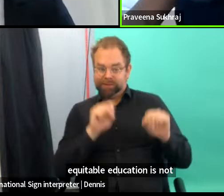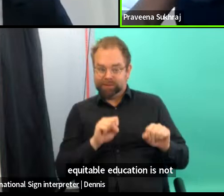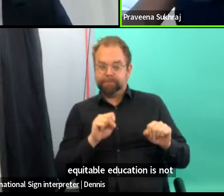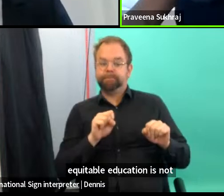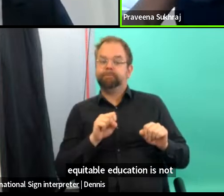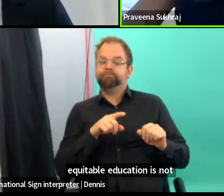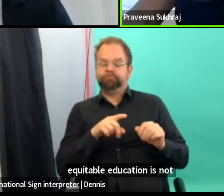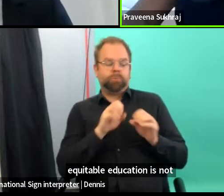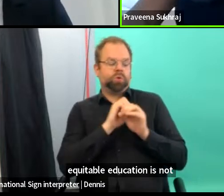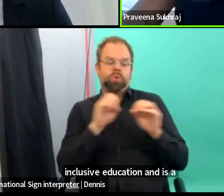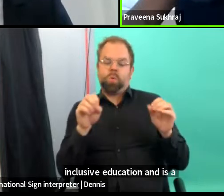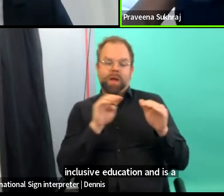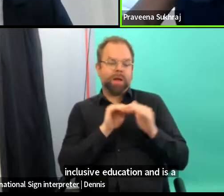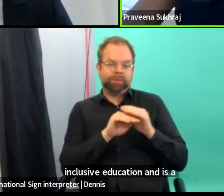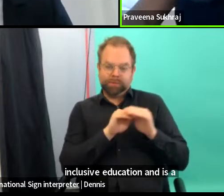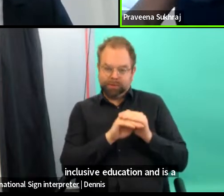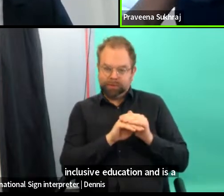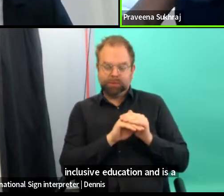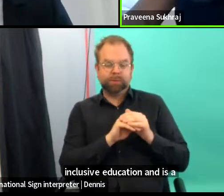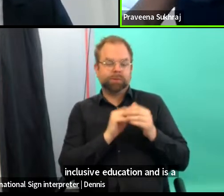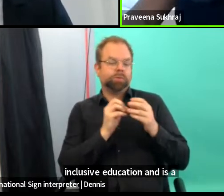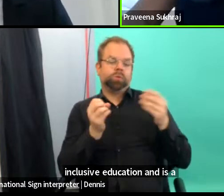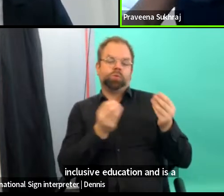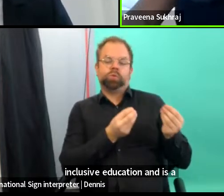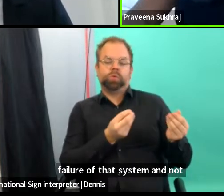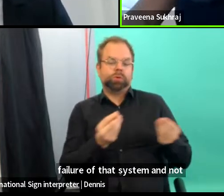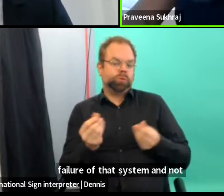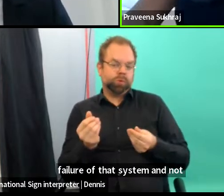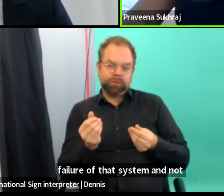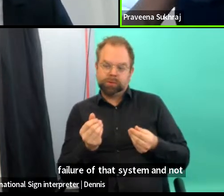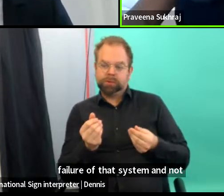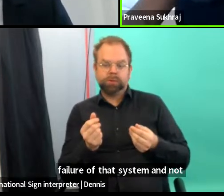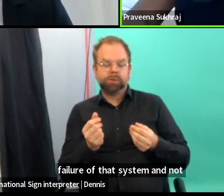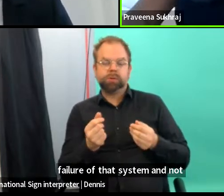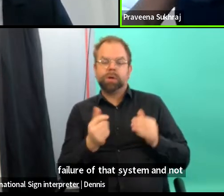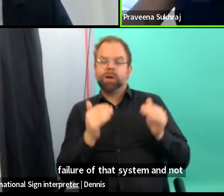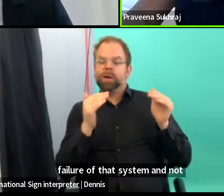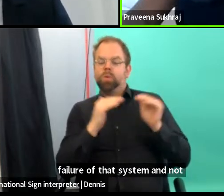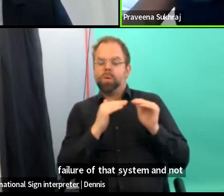that system and not the failure of the child.